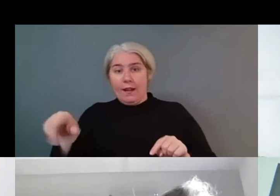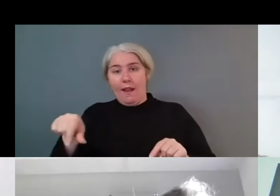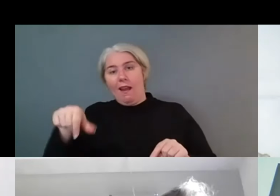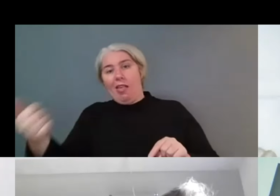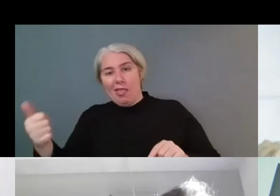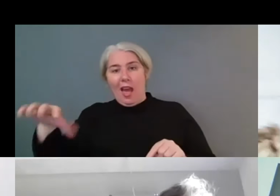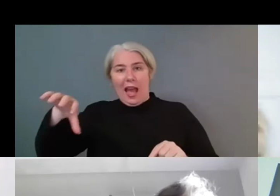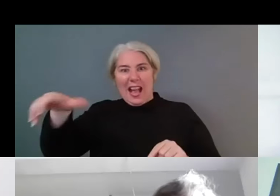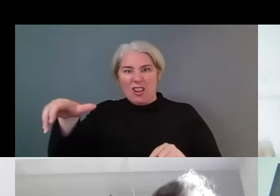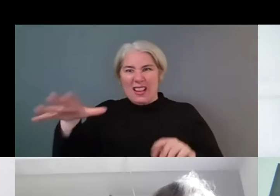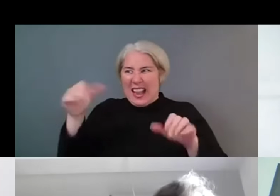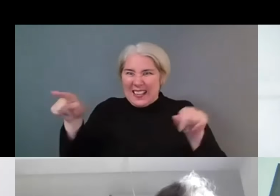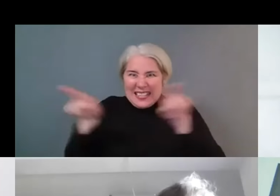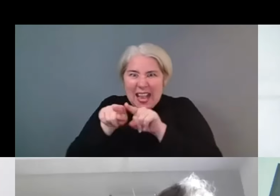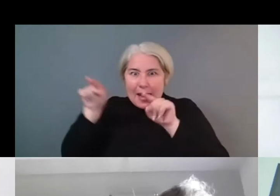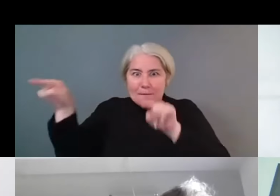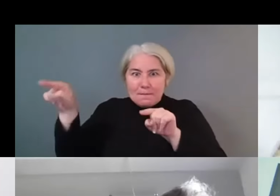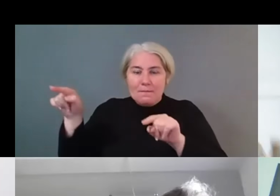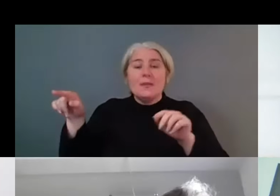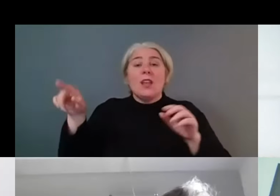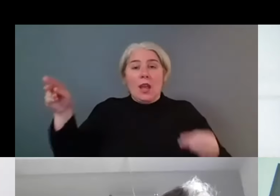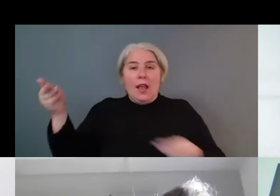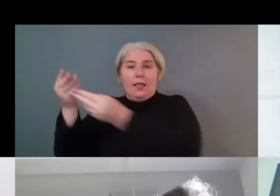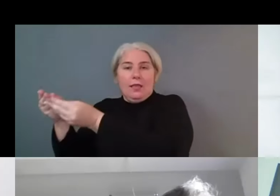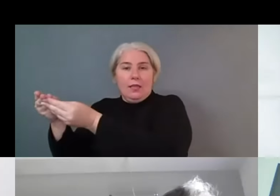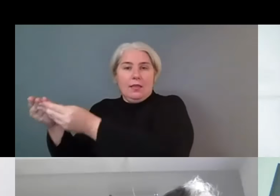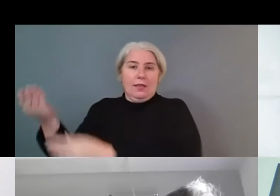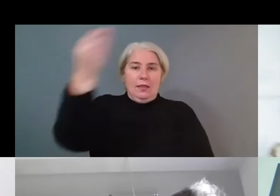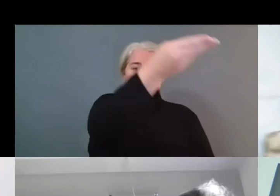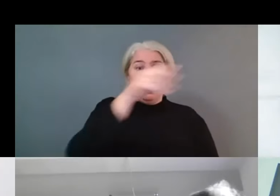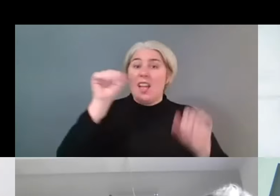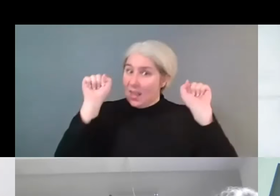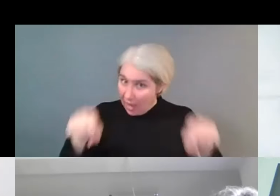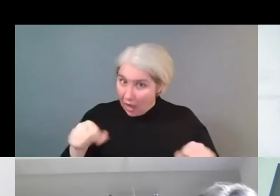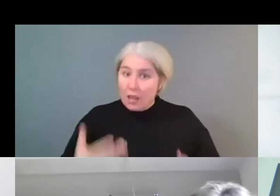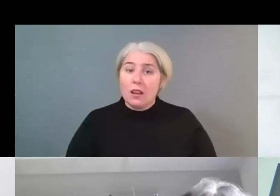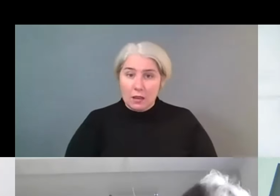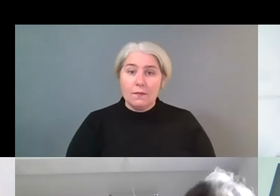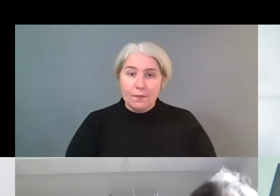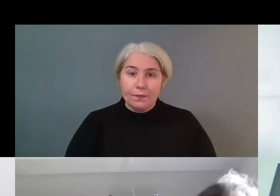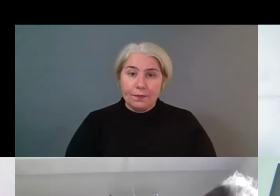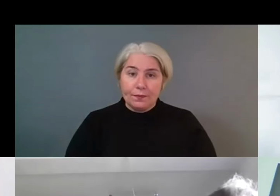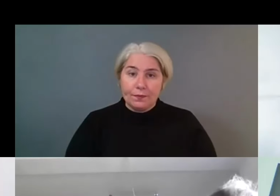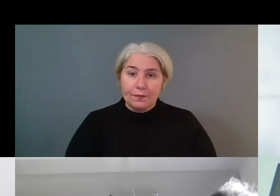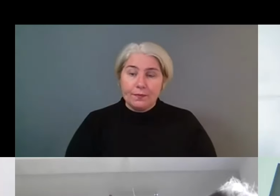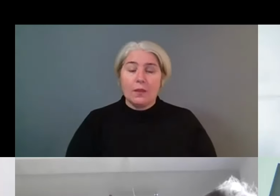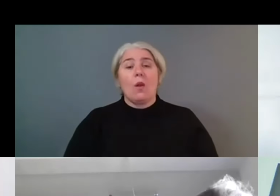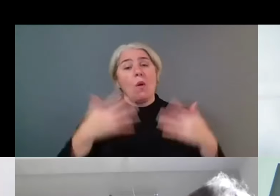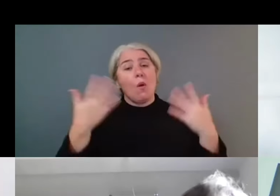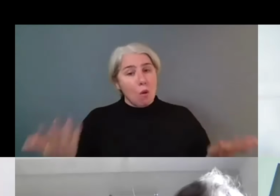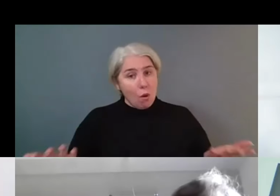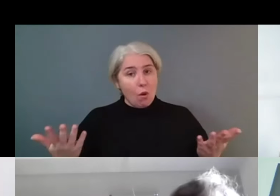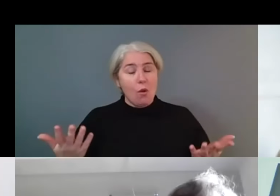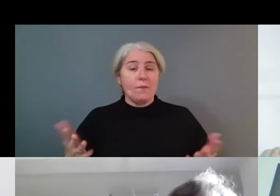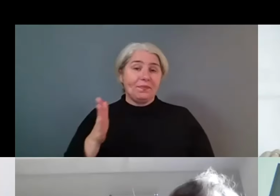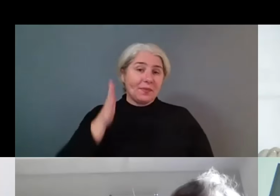your situation and intervene in that case. That can be a very effective strategy. Or even going forward, DPOs have